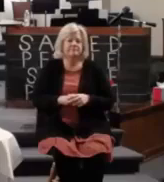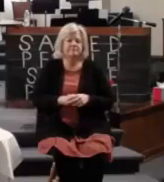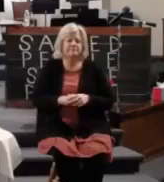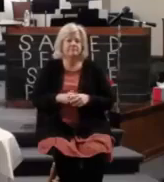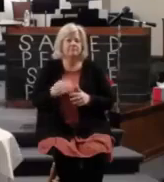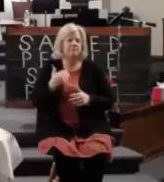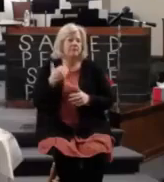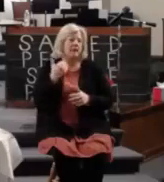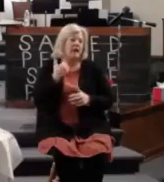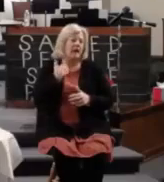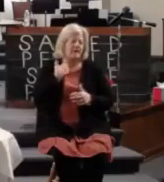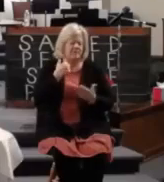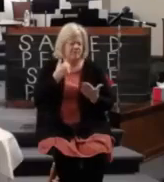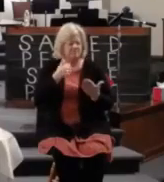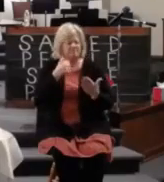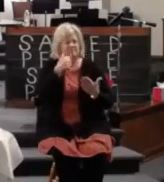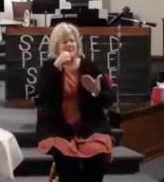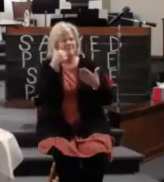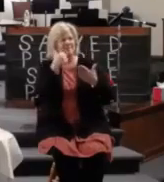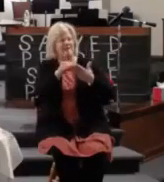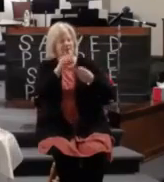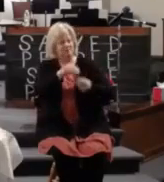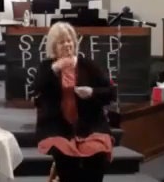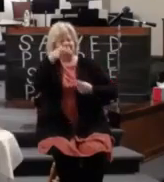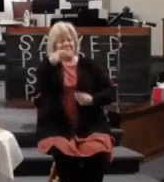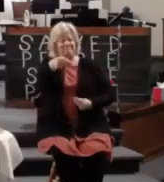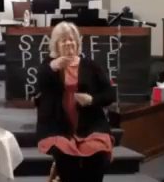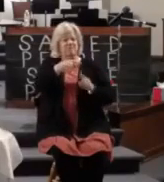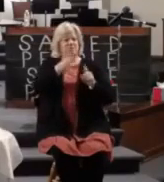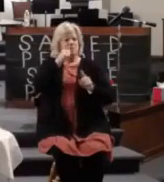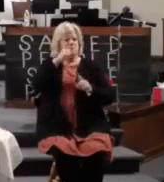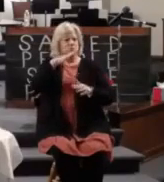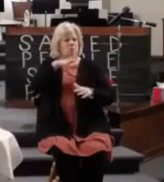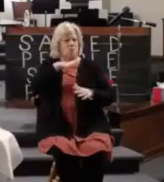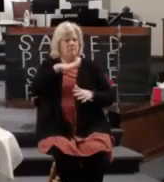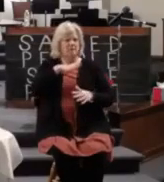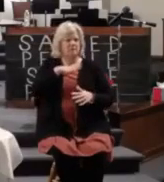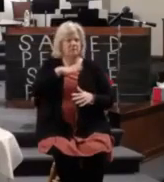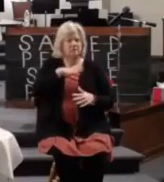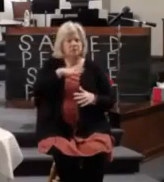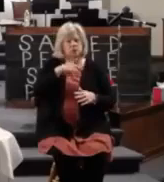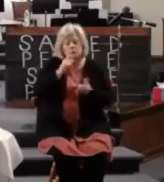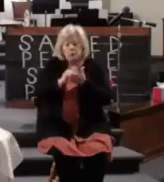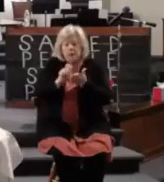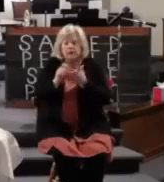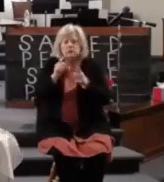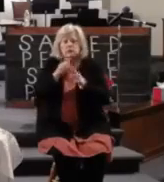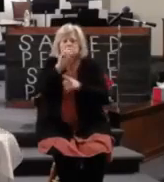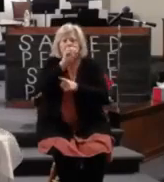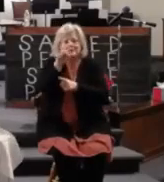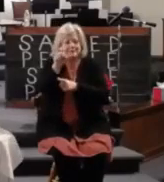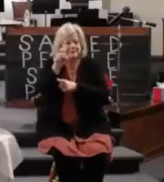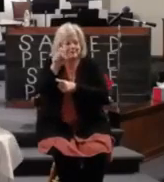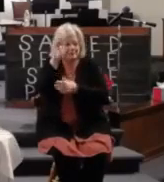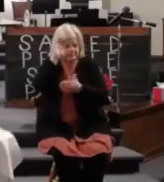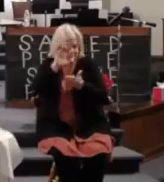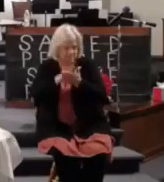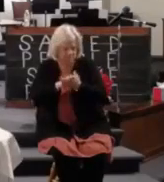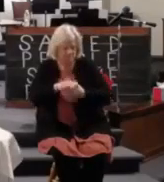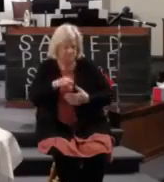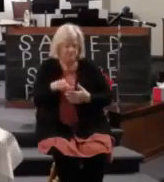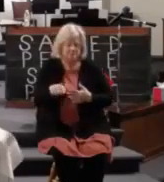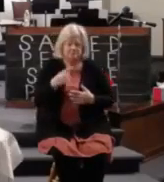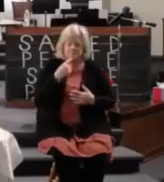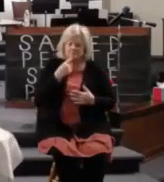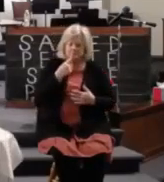little love letter here from a woman who's writing to her ex-husband. And it says,